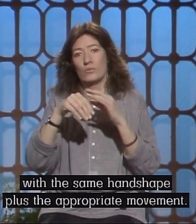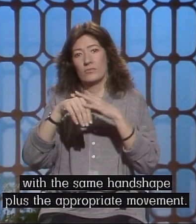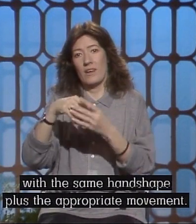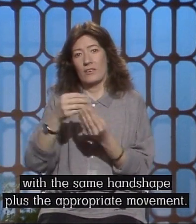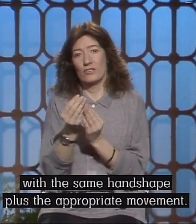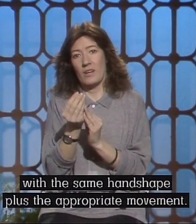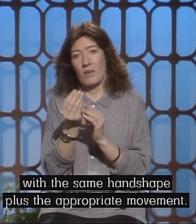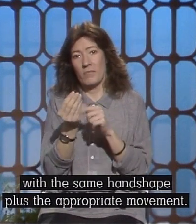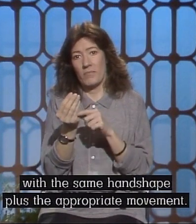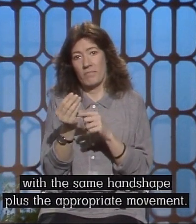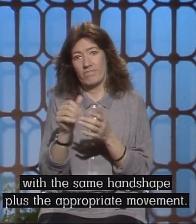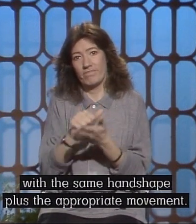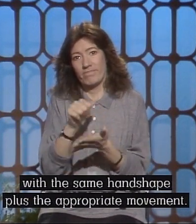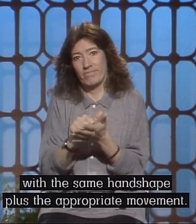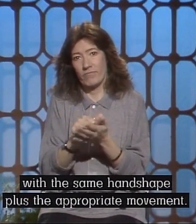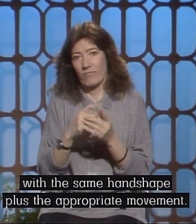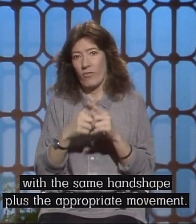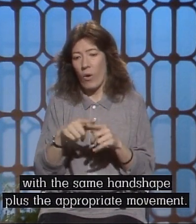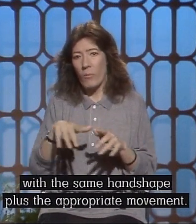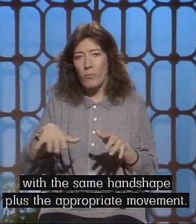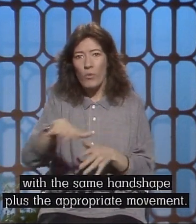the appropriate movement.